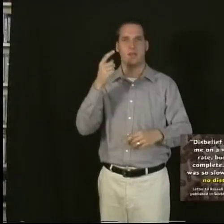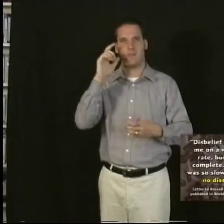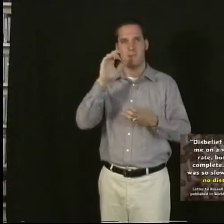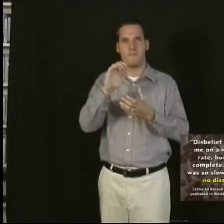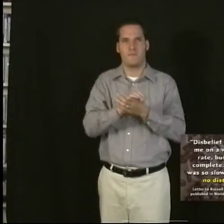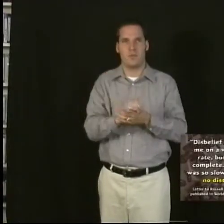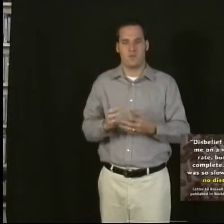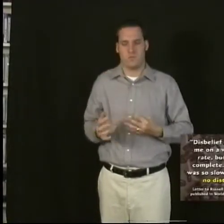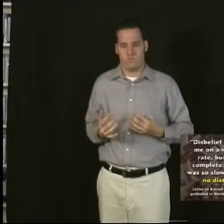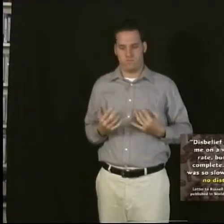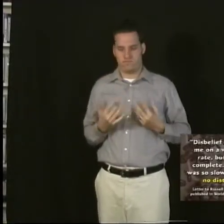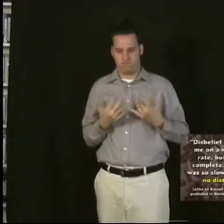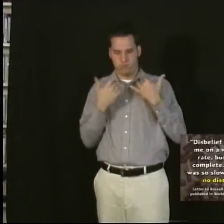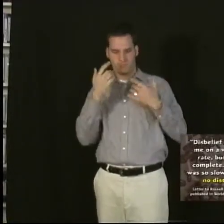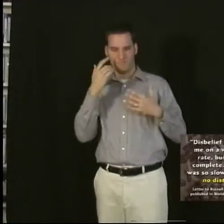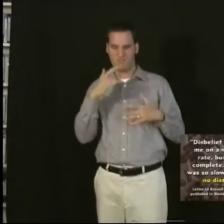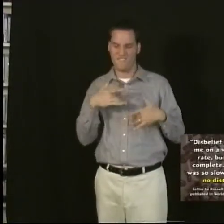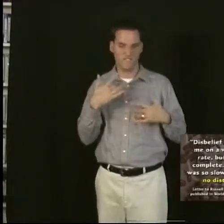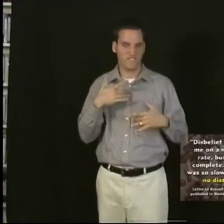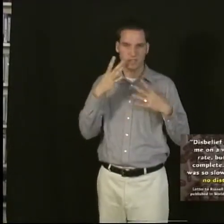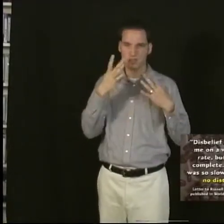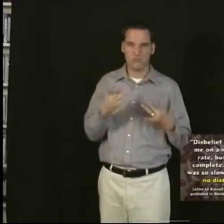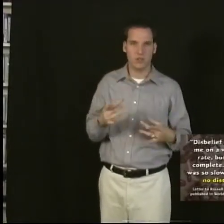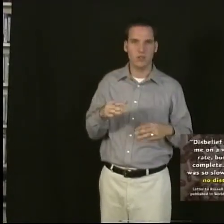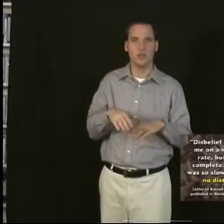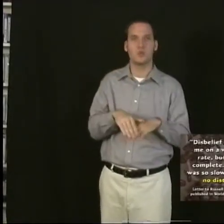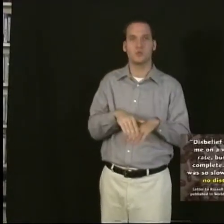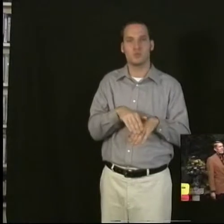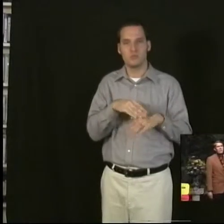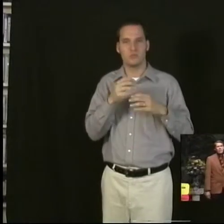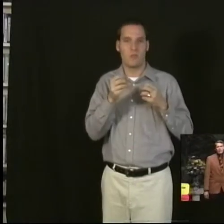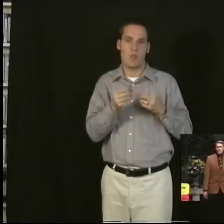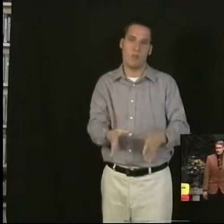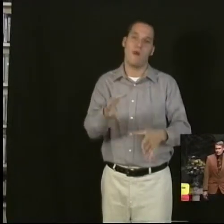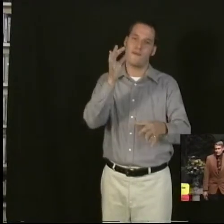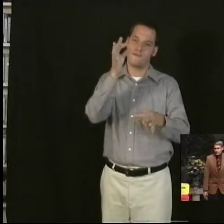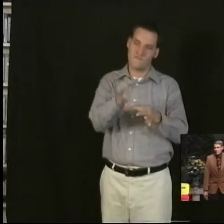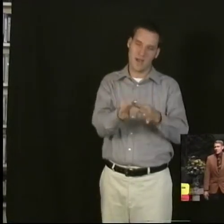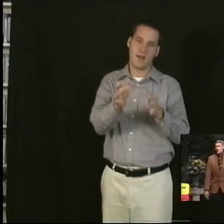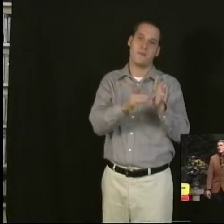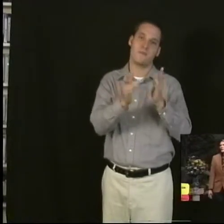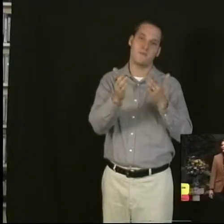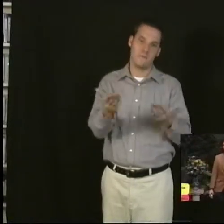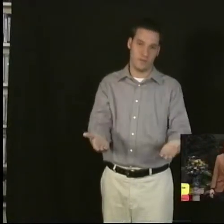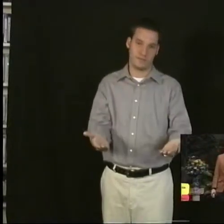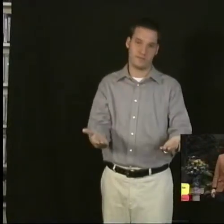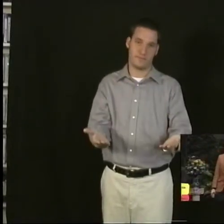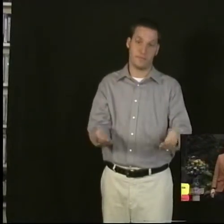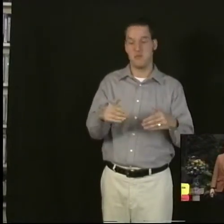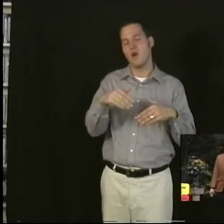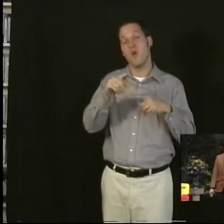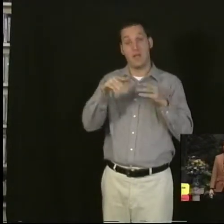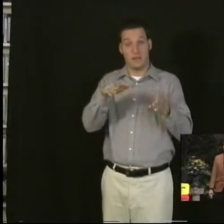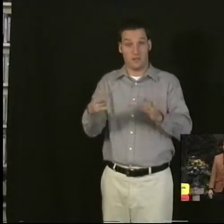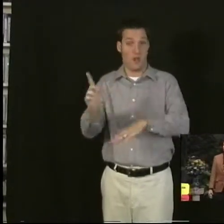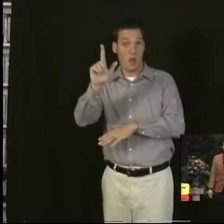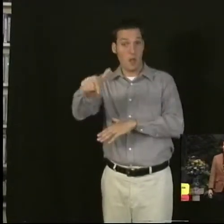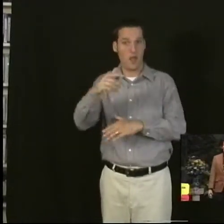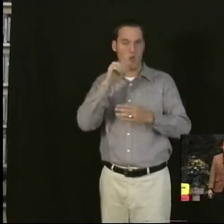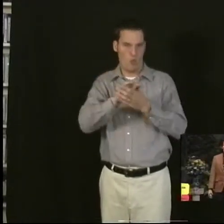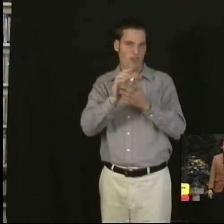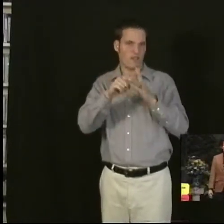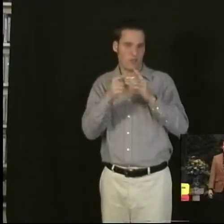over me slowly. I felt no distress." He slowly lost his faith in the Bible. By the way, later when he died, his wife